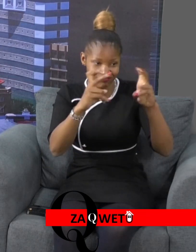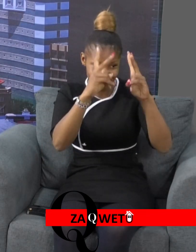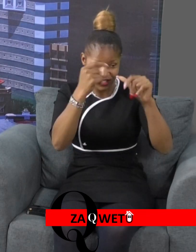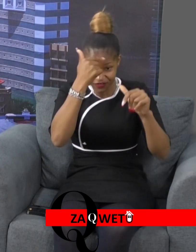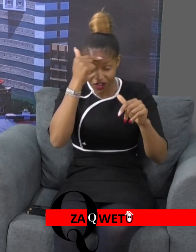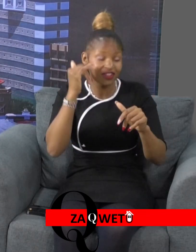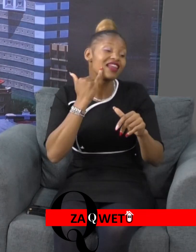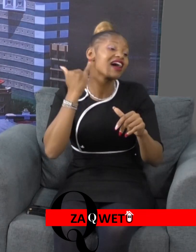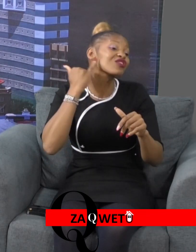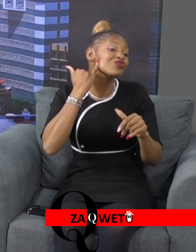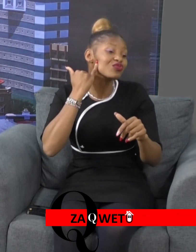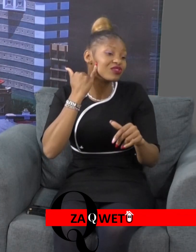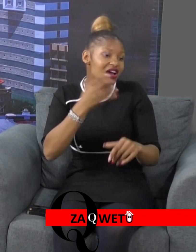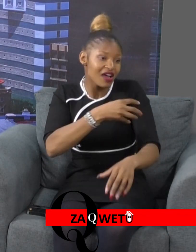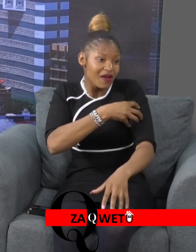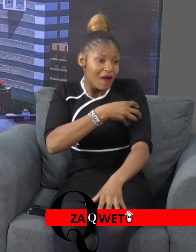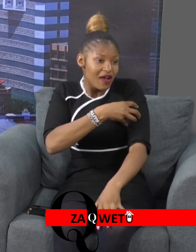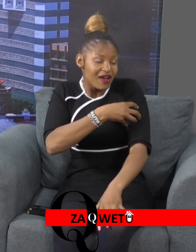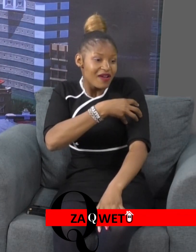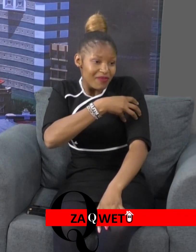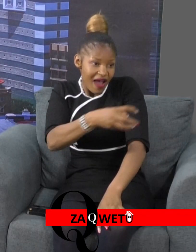That is why government gave it a name.